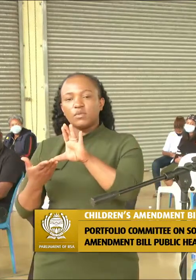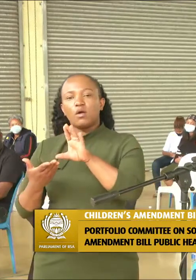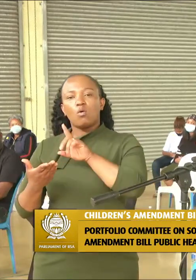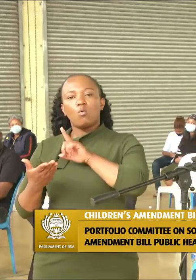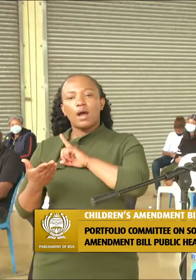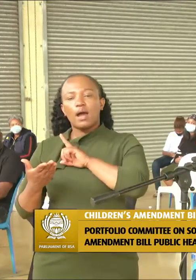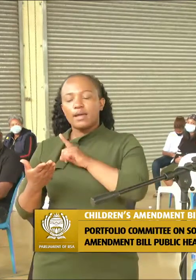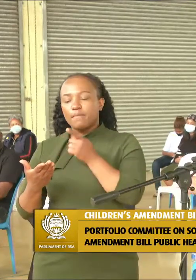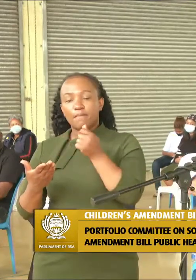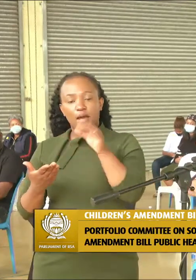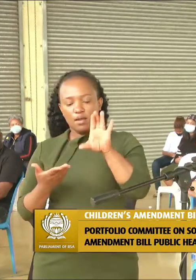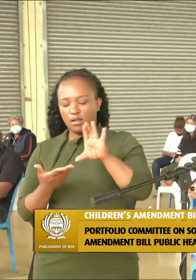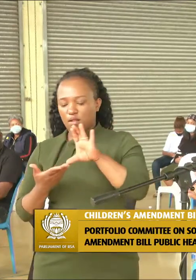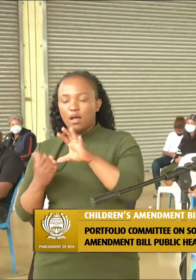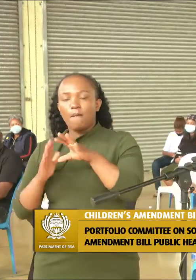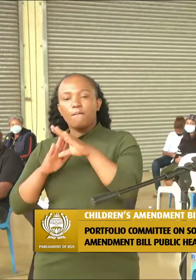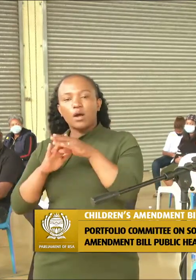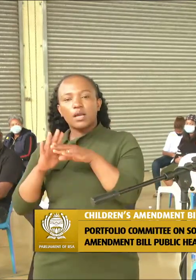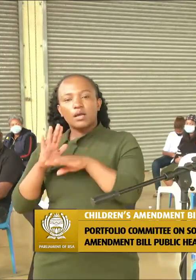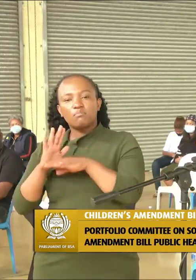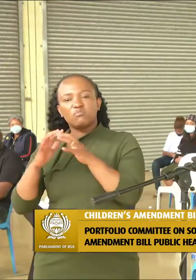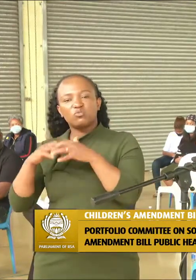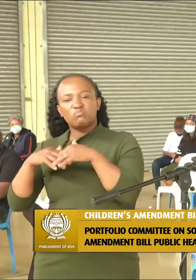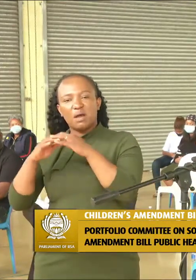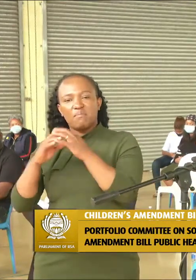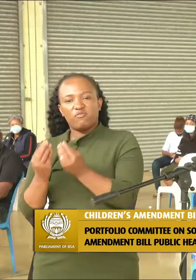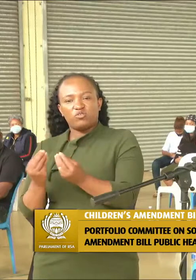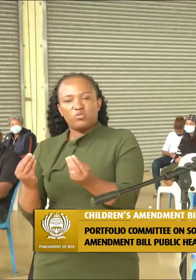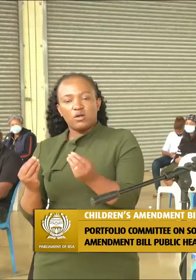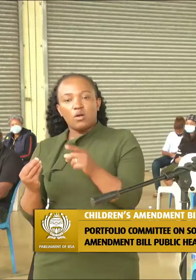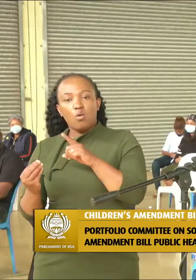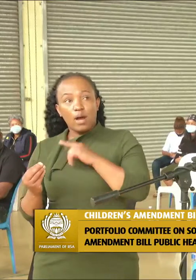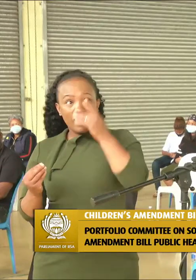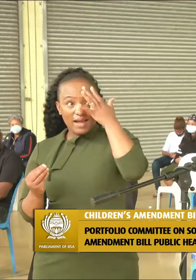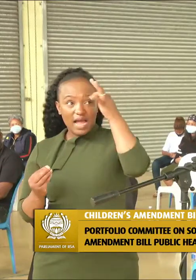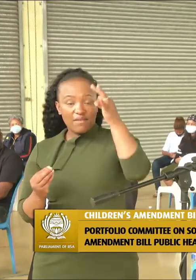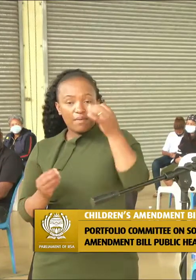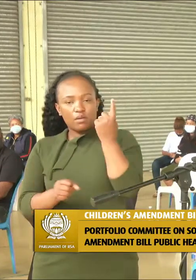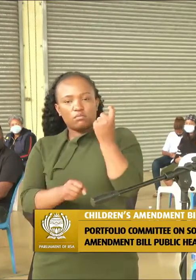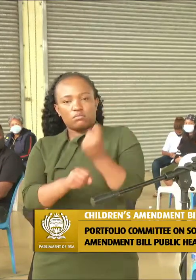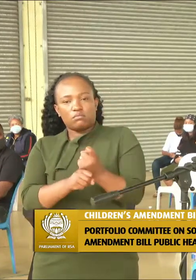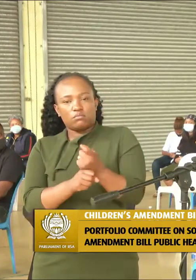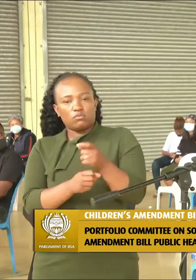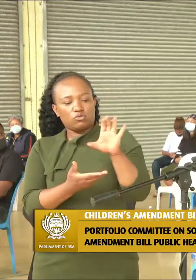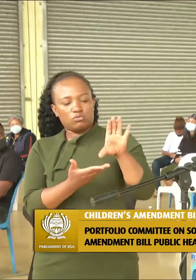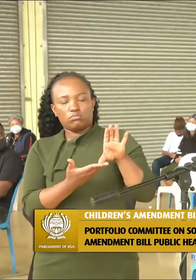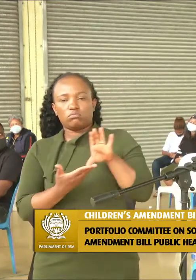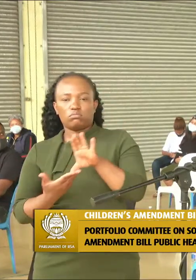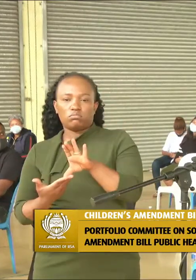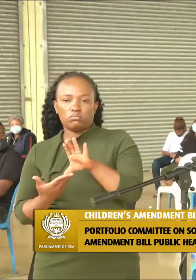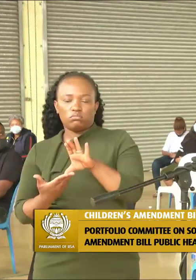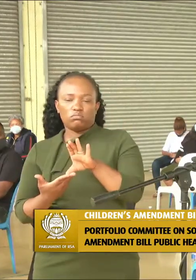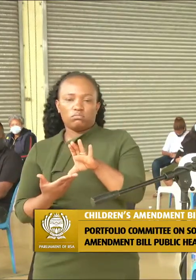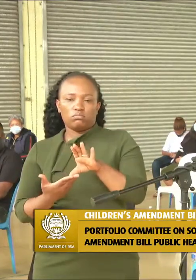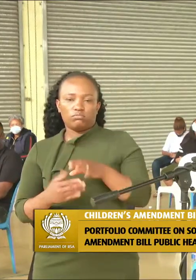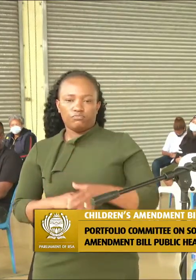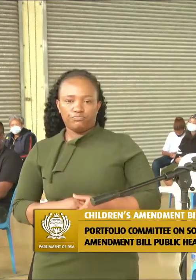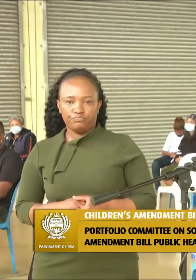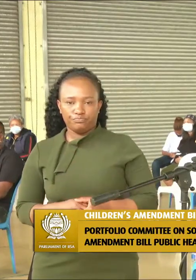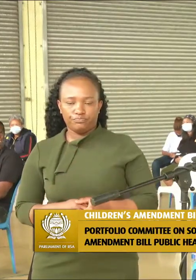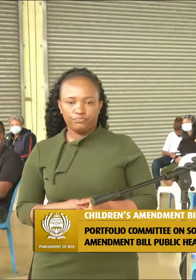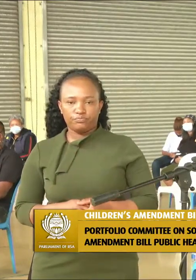uku-executeka because uhulumeni wethu is not funding us. There is no funding. When they hear that you are